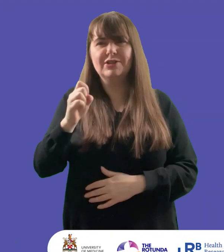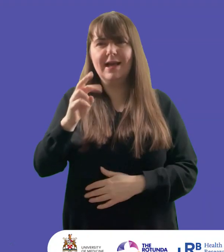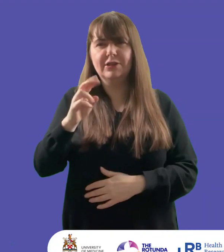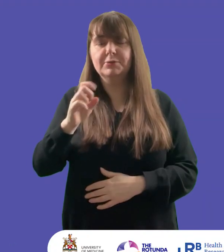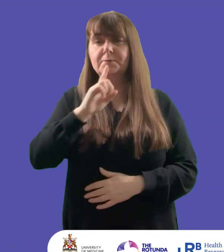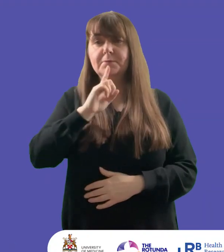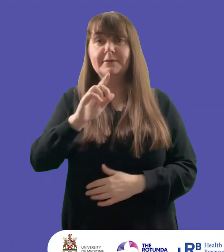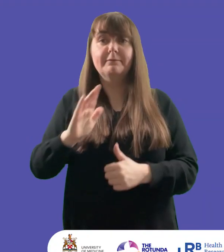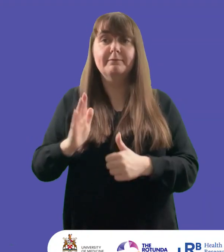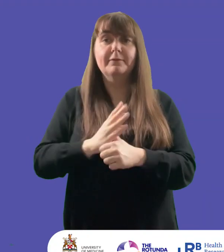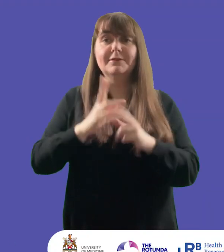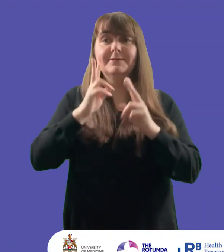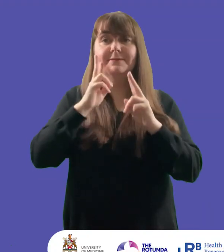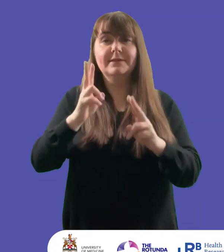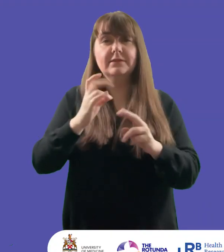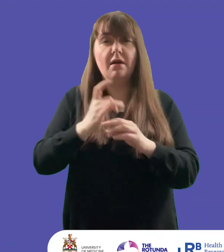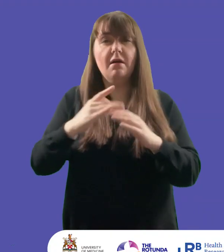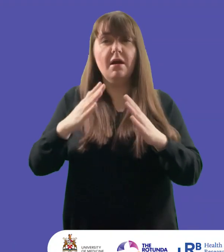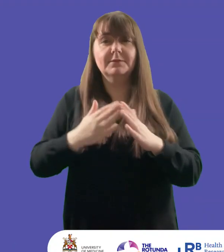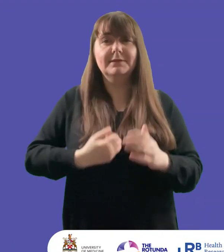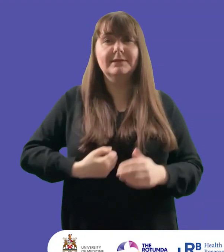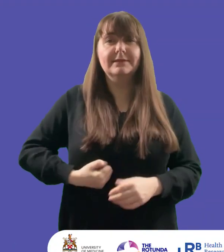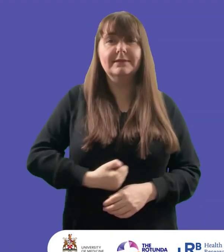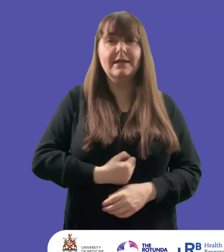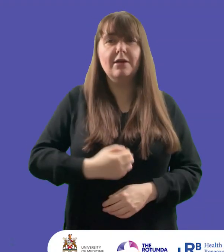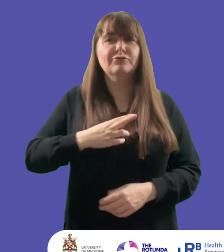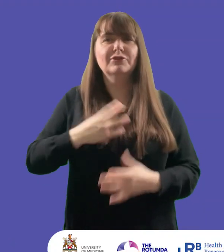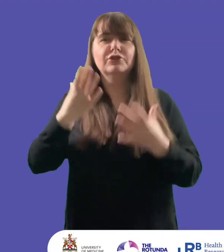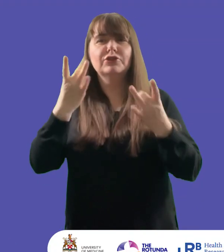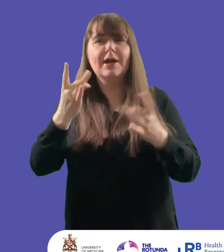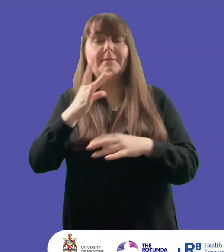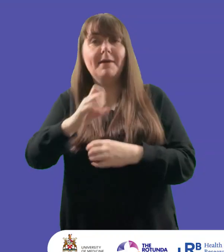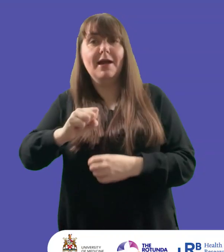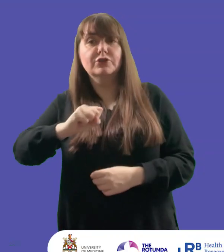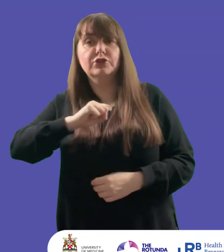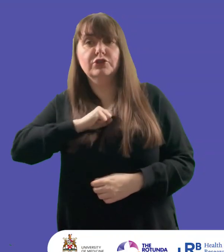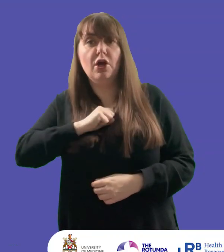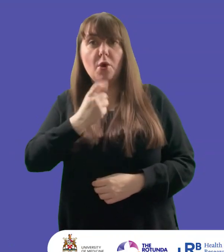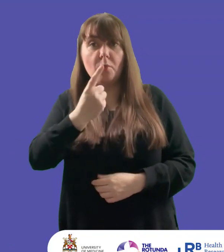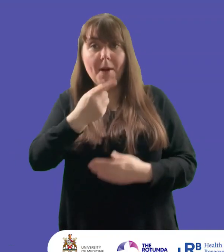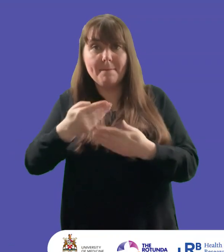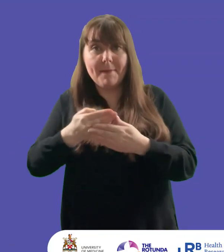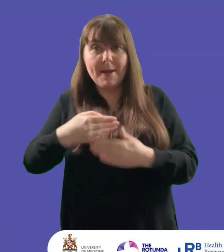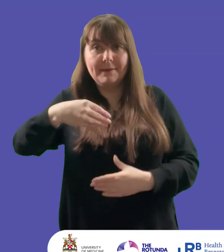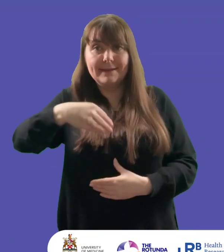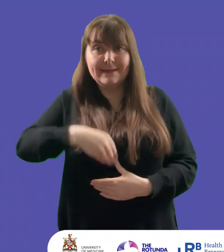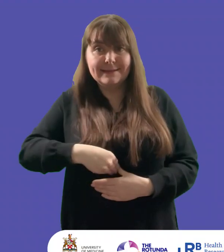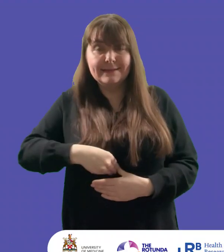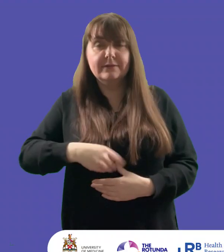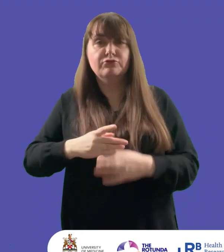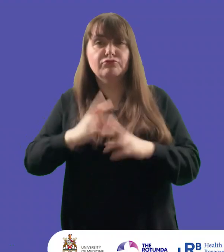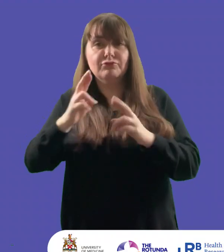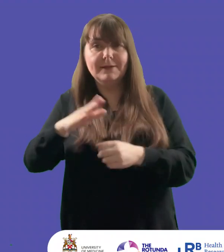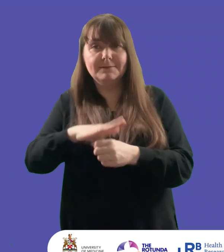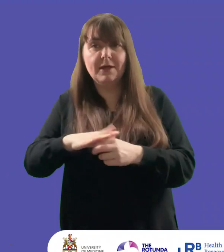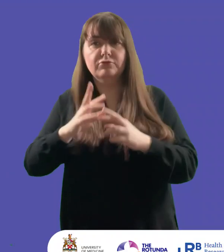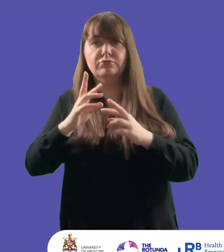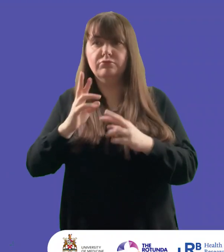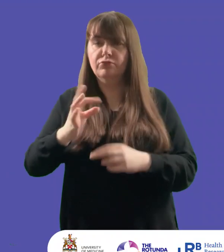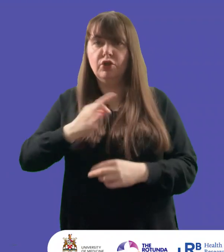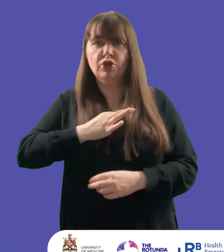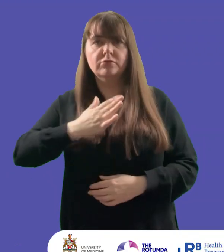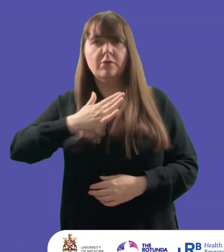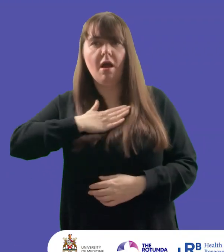the first visit in the hospital, the scan initially is to check to make sure that there's one baby in the correct place with a good,